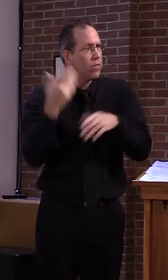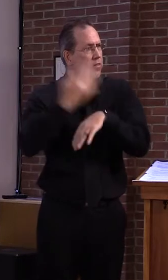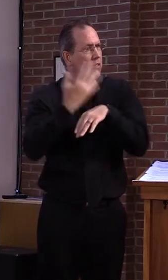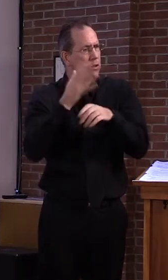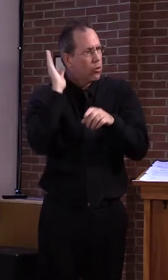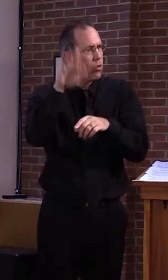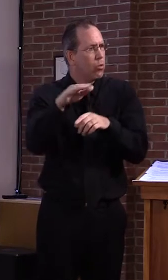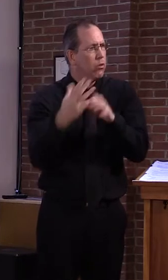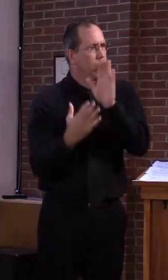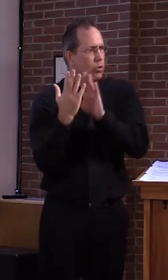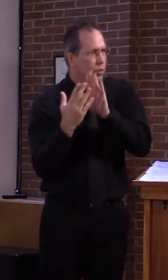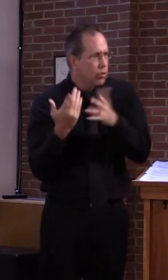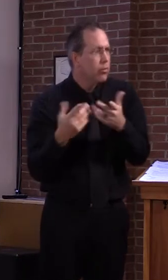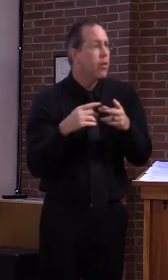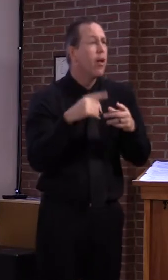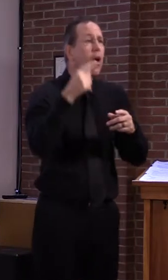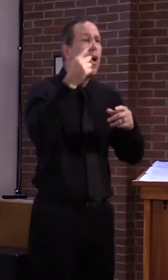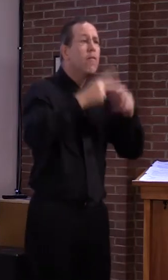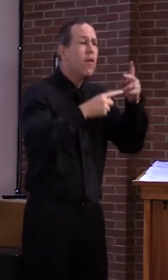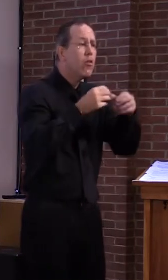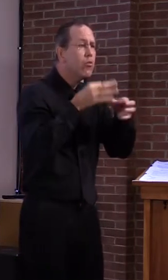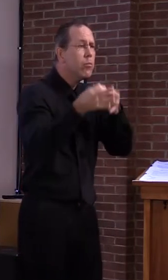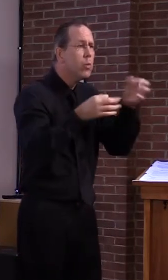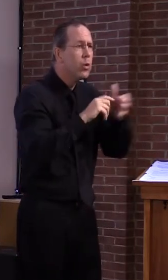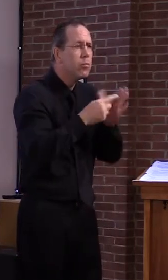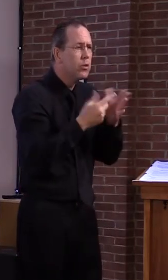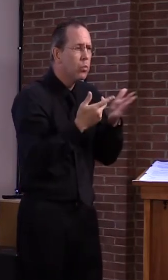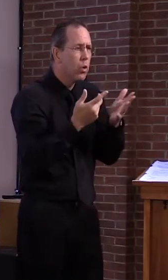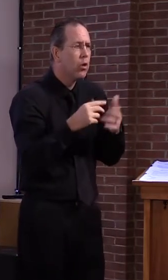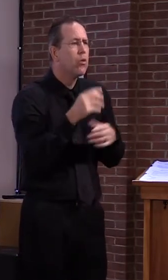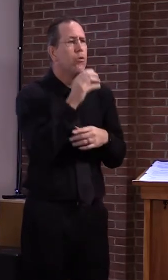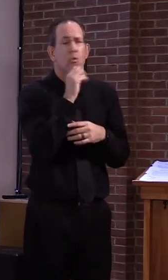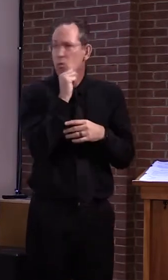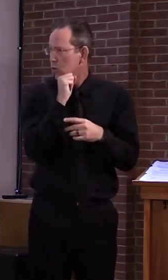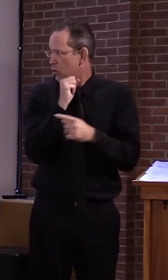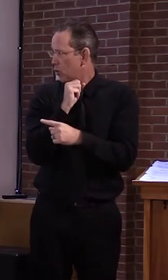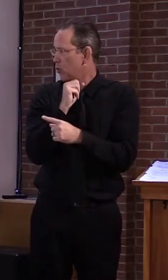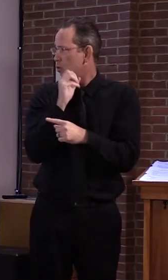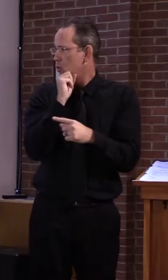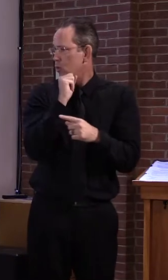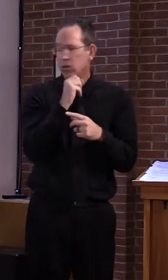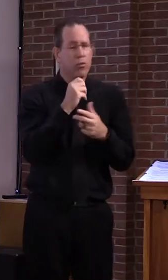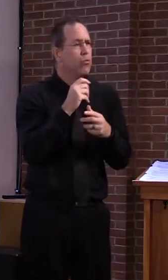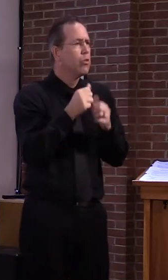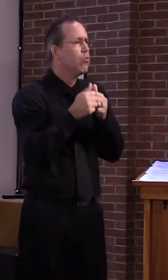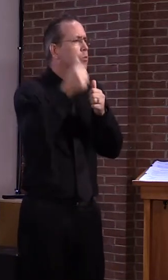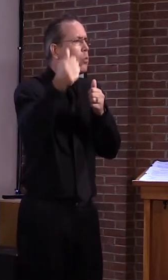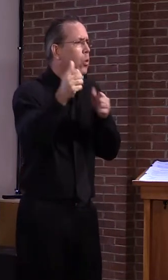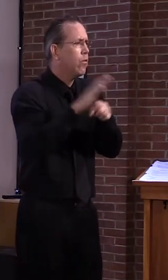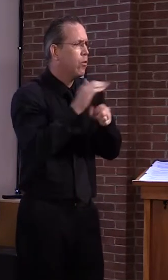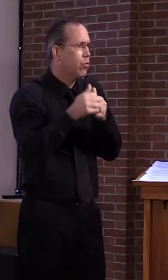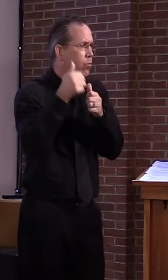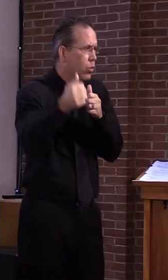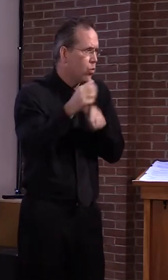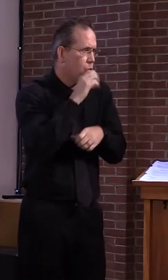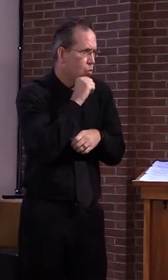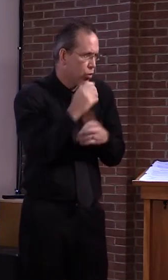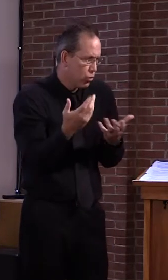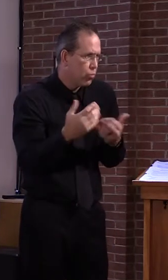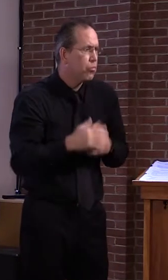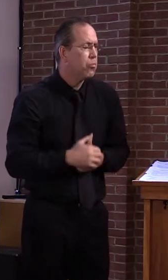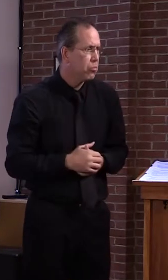of in-person and remote learning. And the orange areas are remote learning. Gray areas indicate